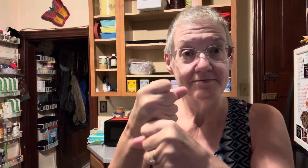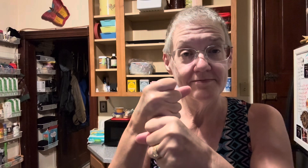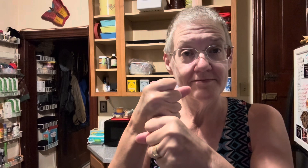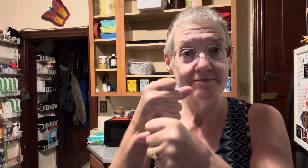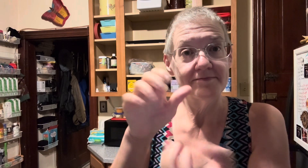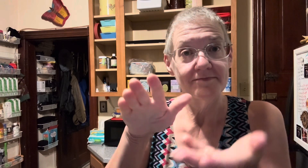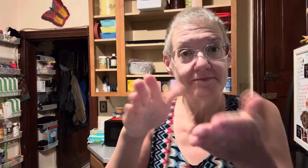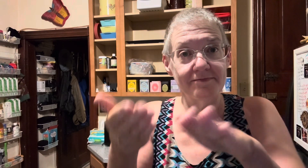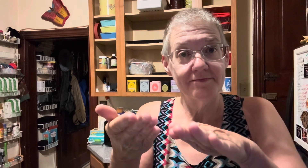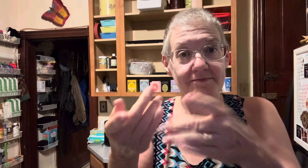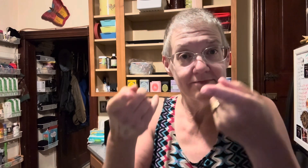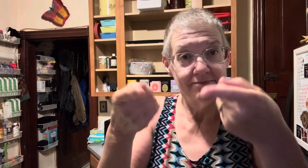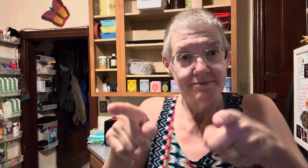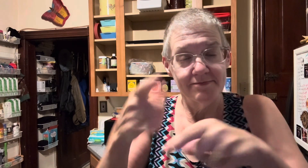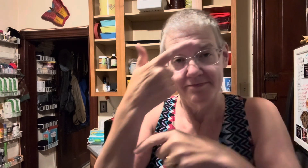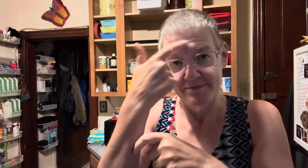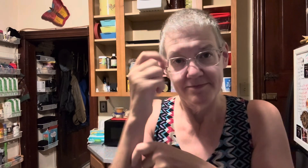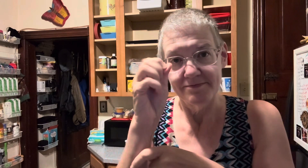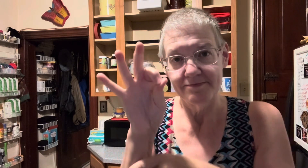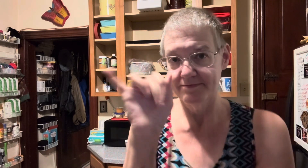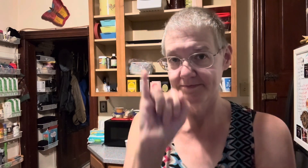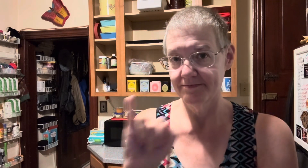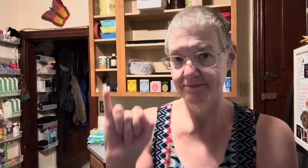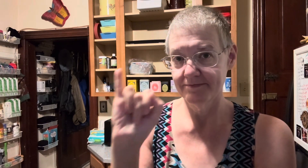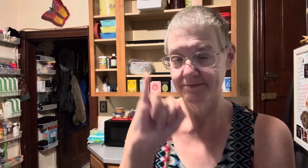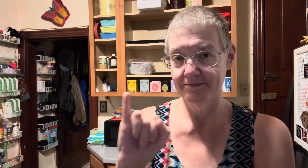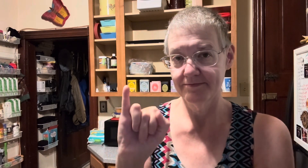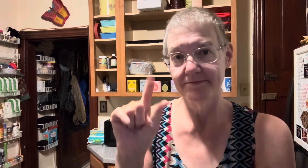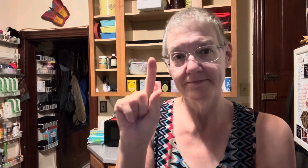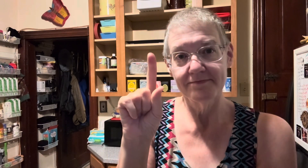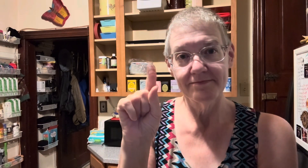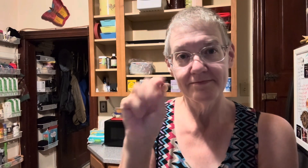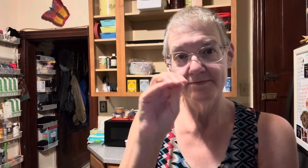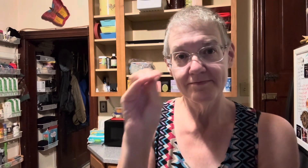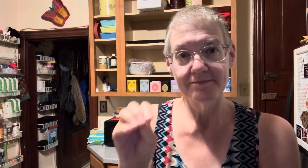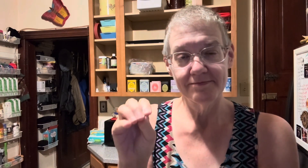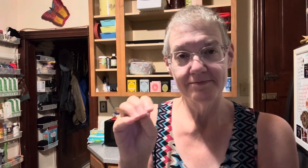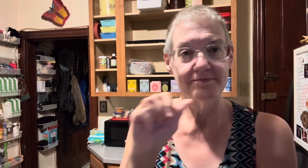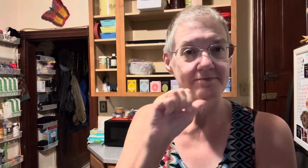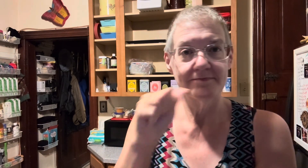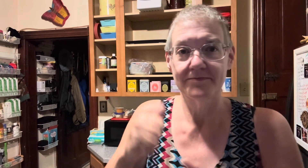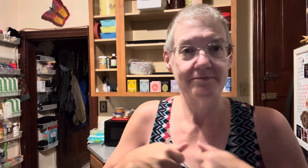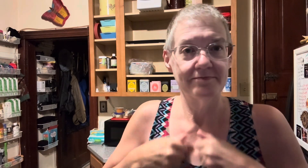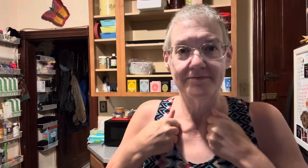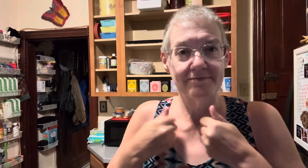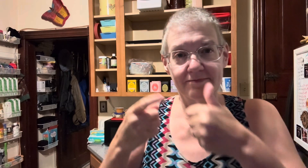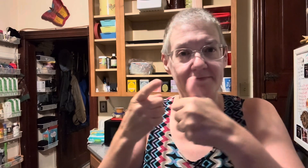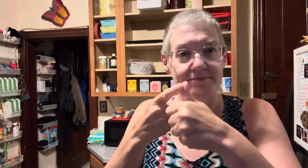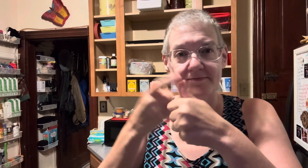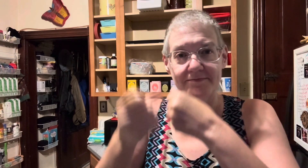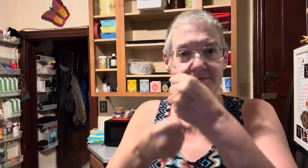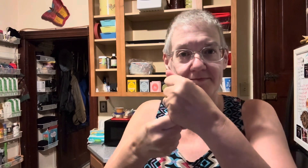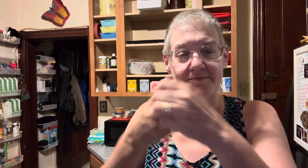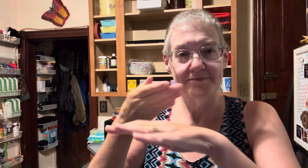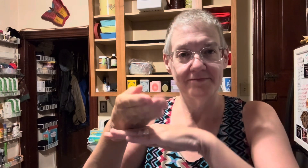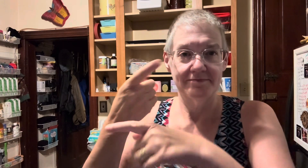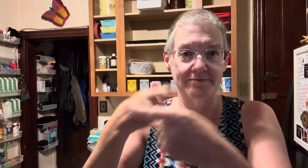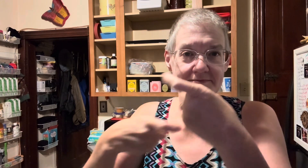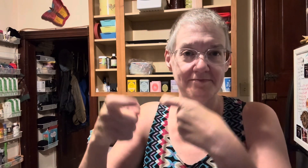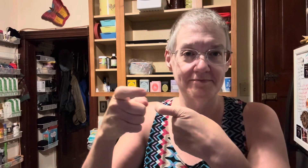the first-year deaths are caused by infection. There is 20% that don't make it through